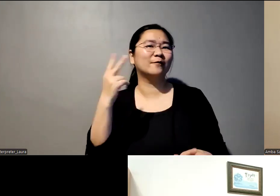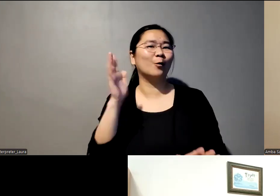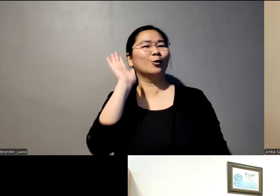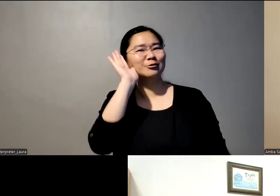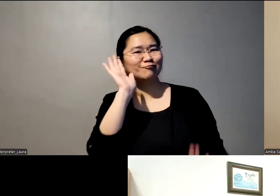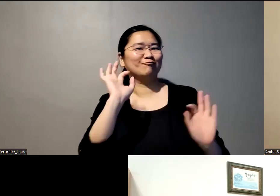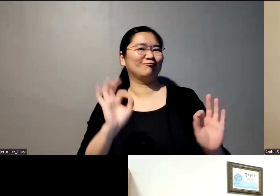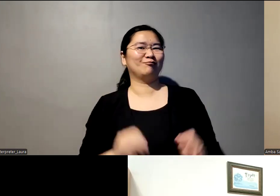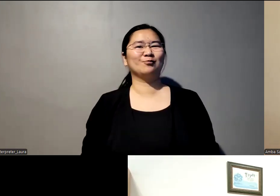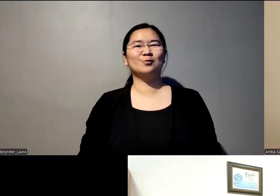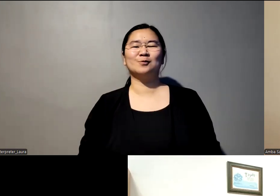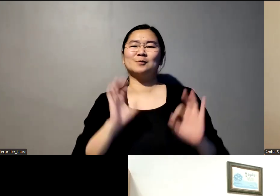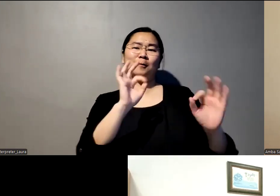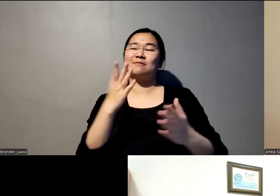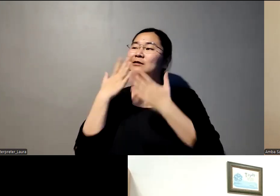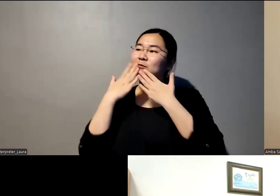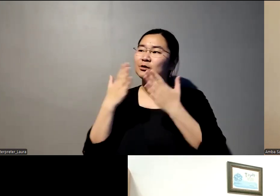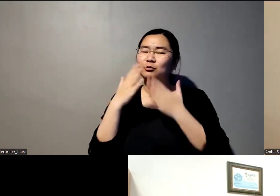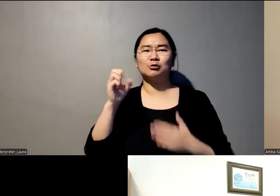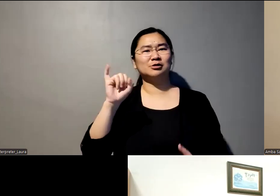I think